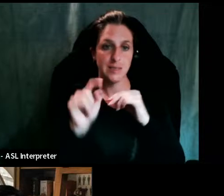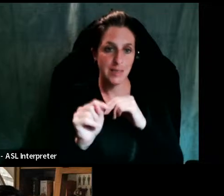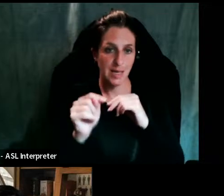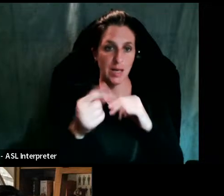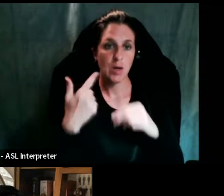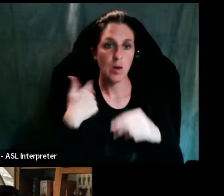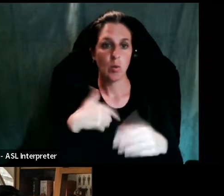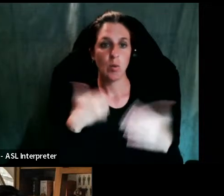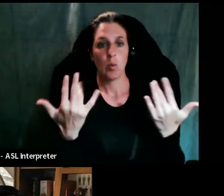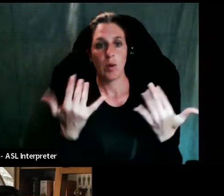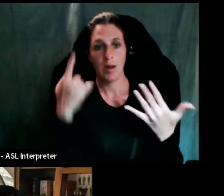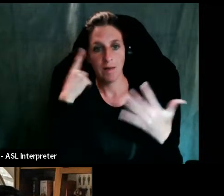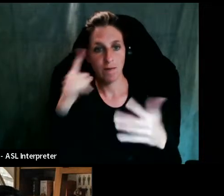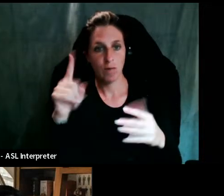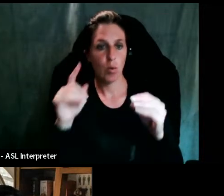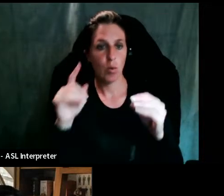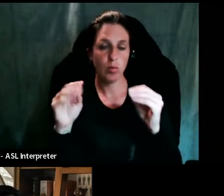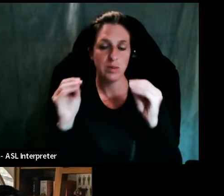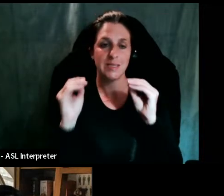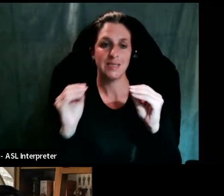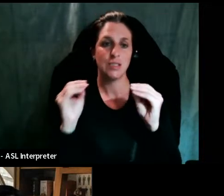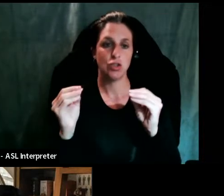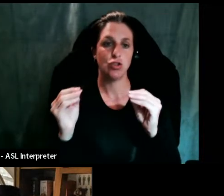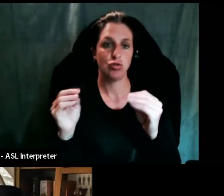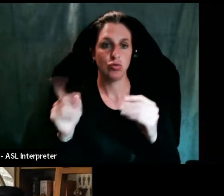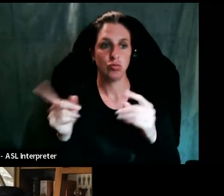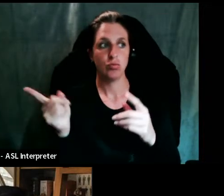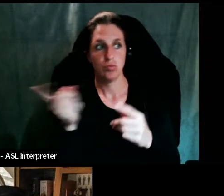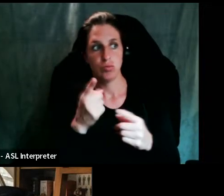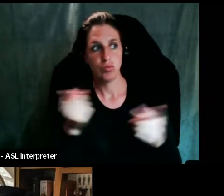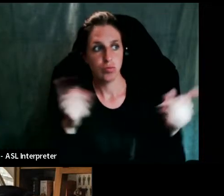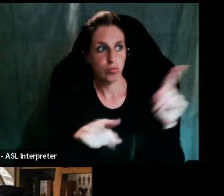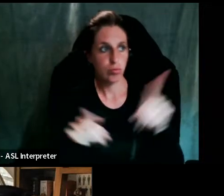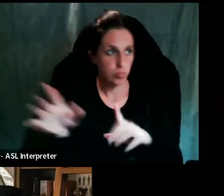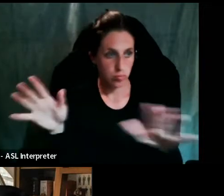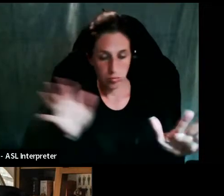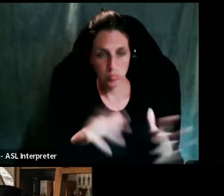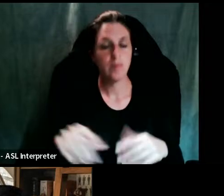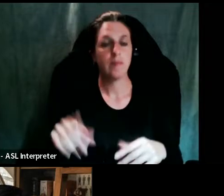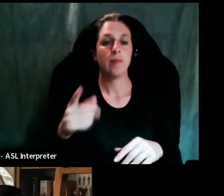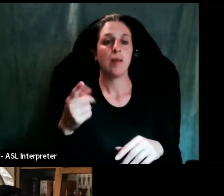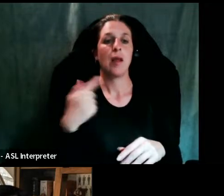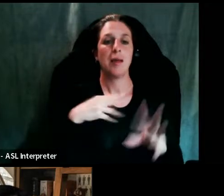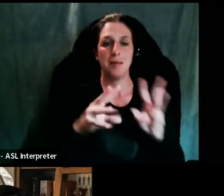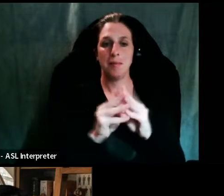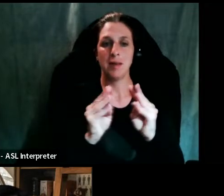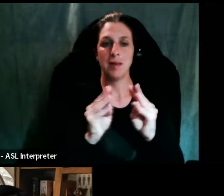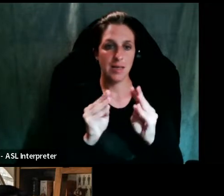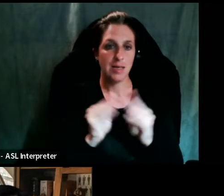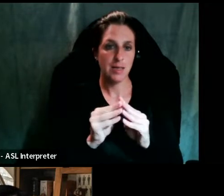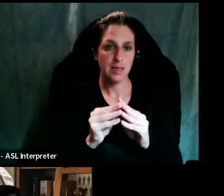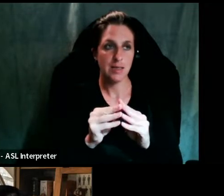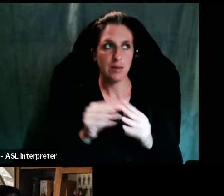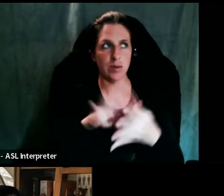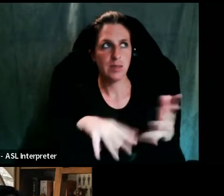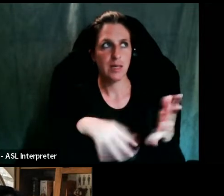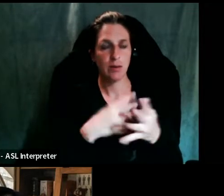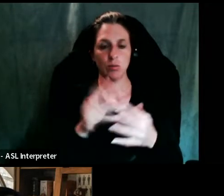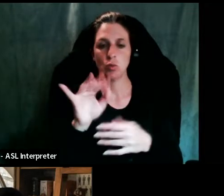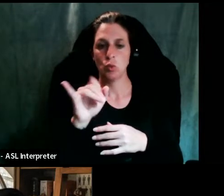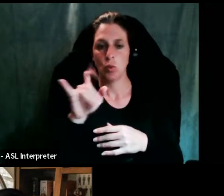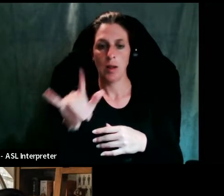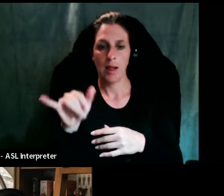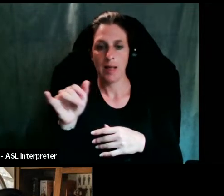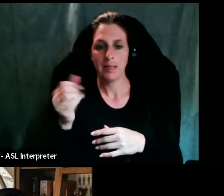the teachers to come to a compromise. So our meeting that we have scheduled for, I think it's July 16th, may get